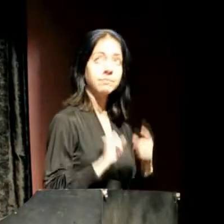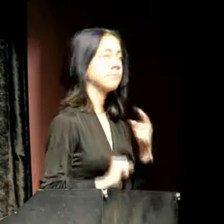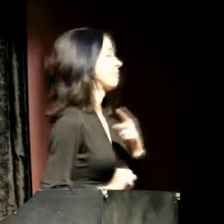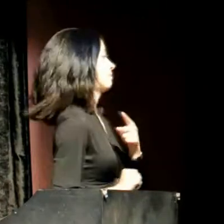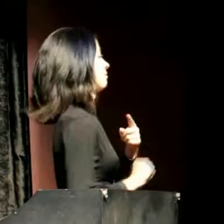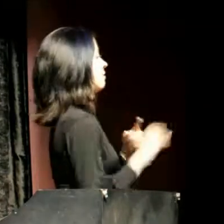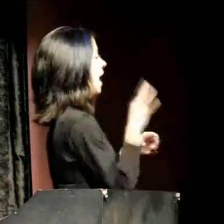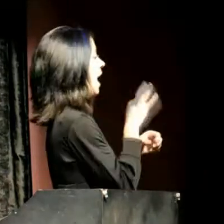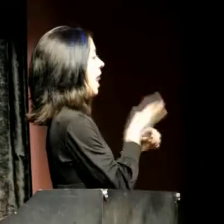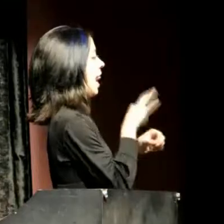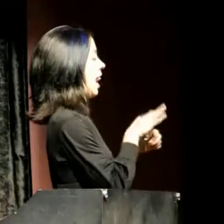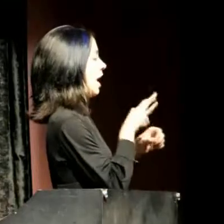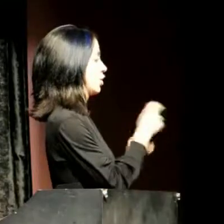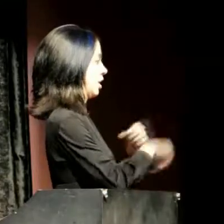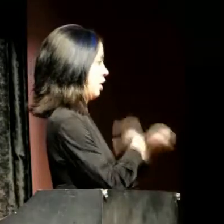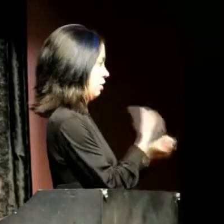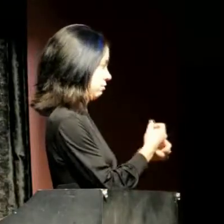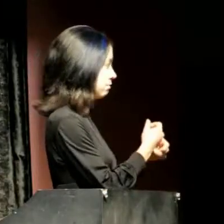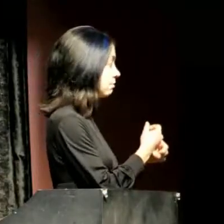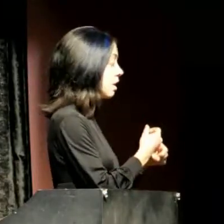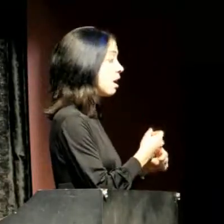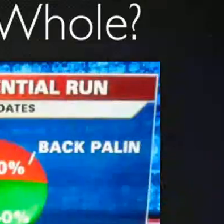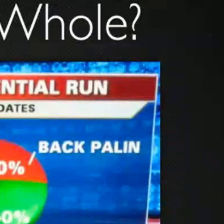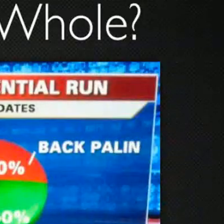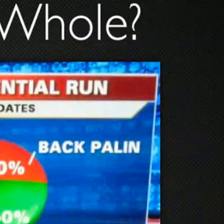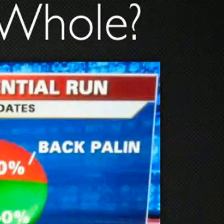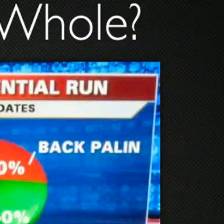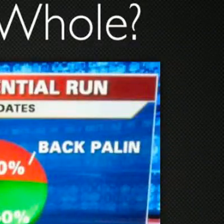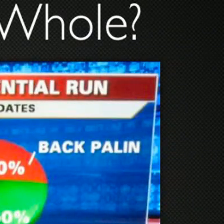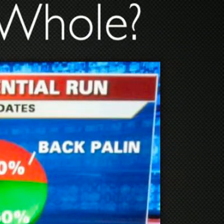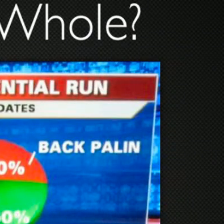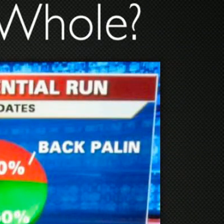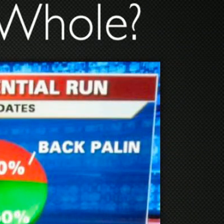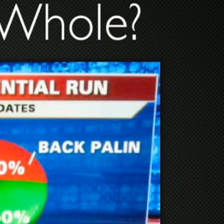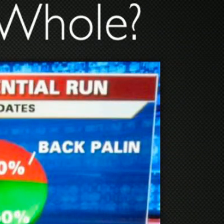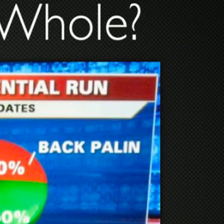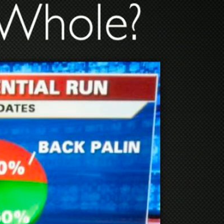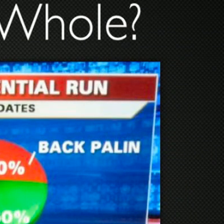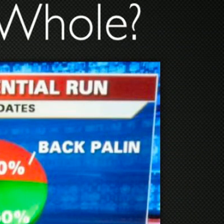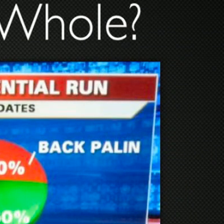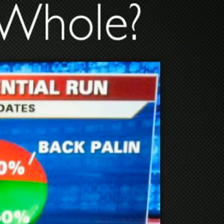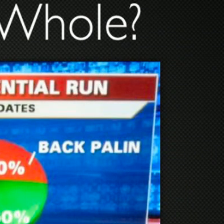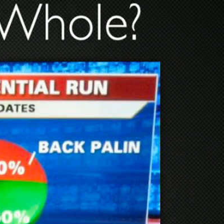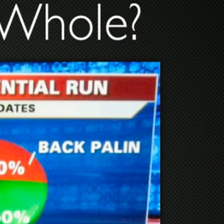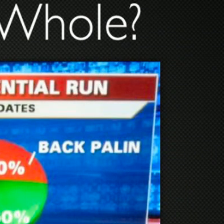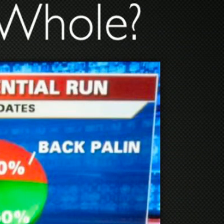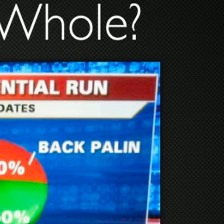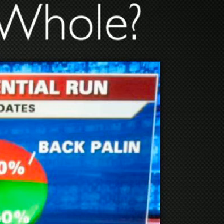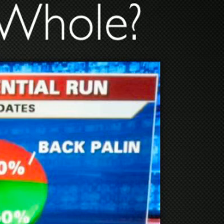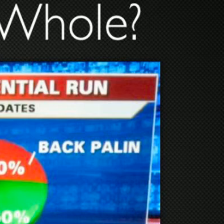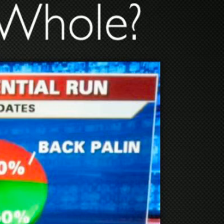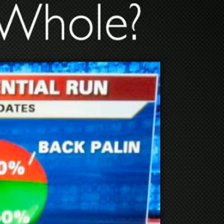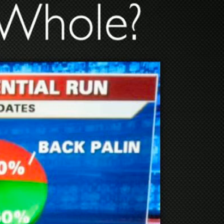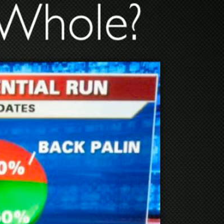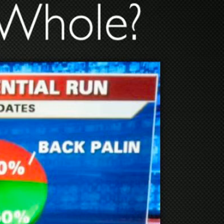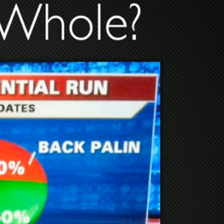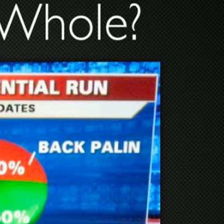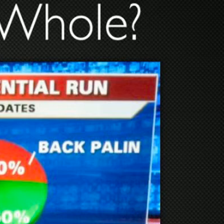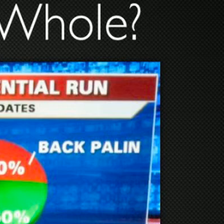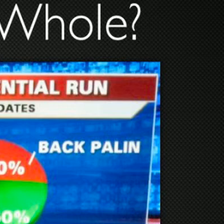election year bipartisan pie chart pooey. This Fox News report ignores the